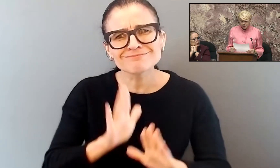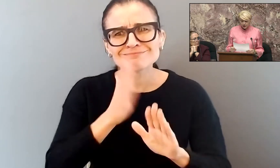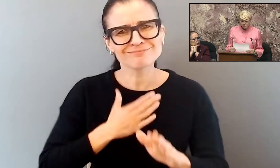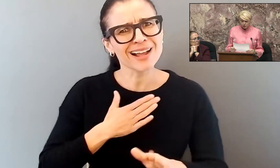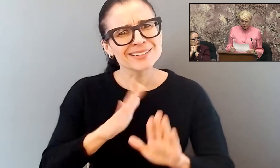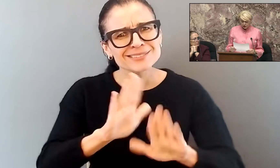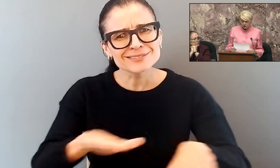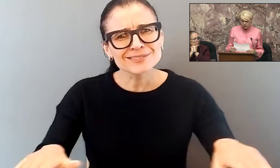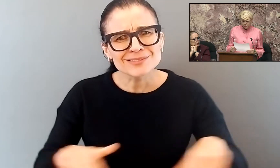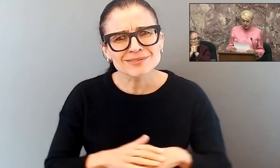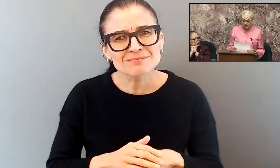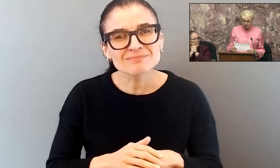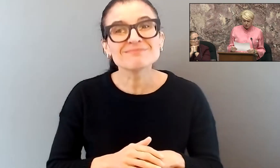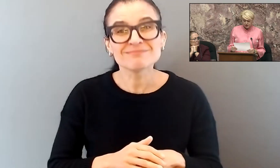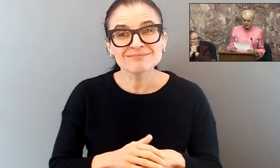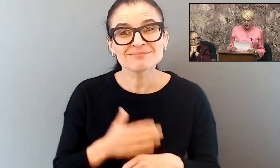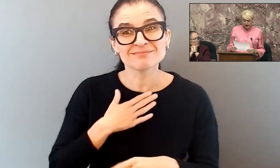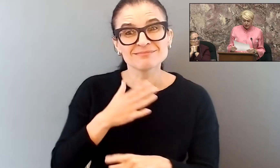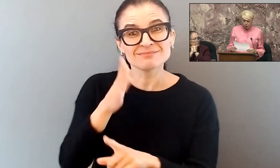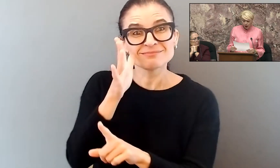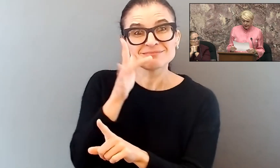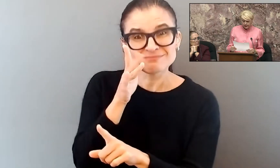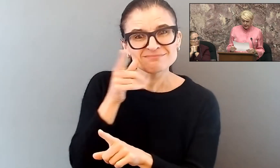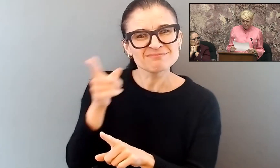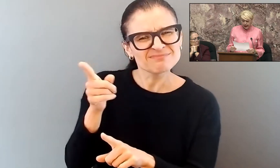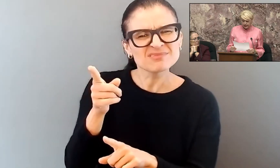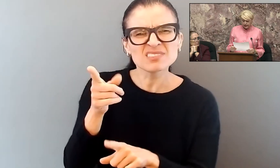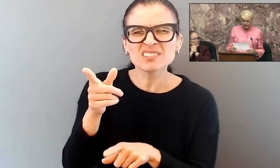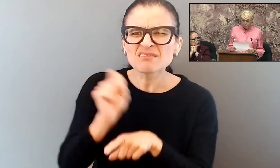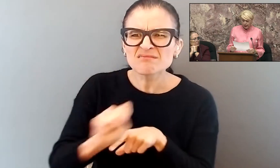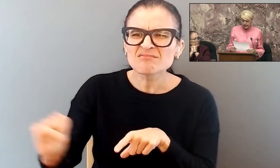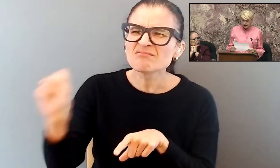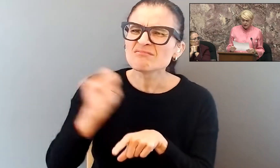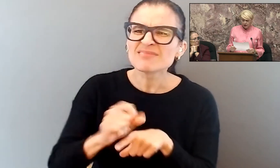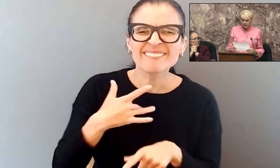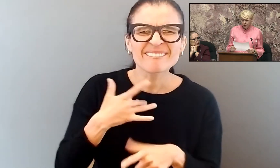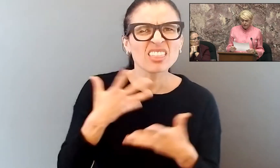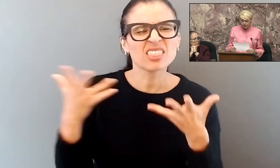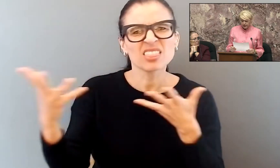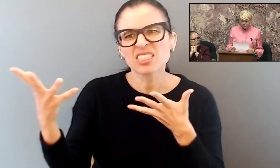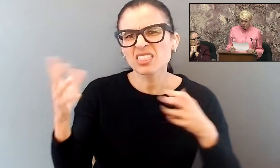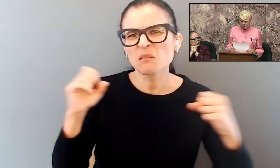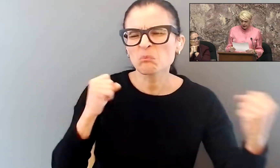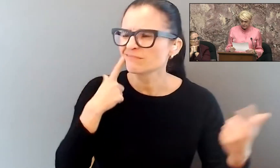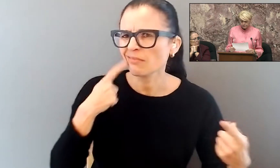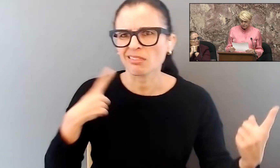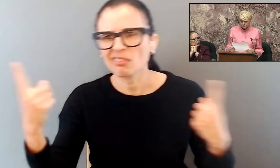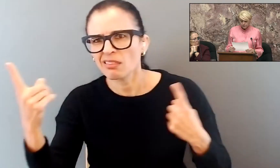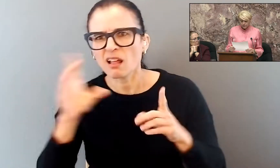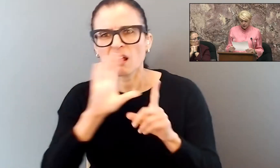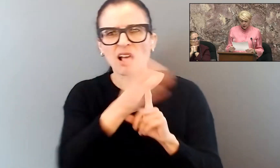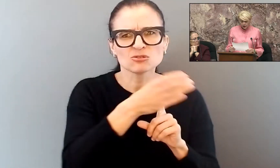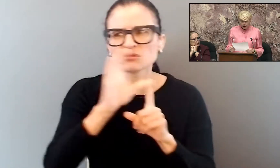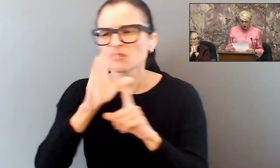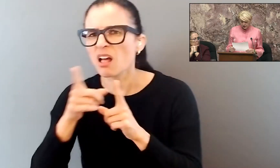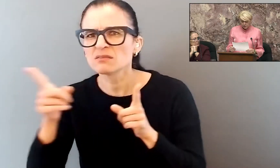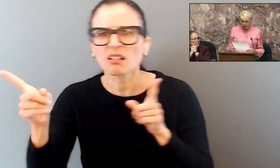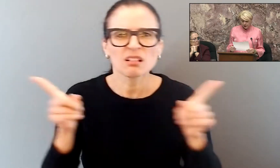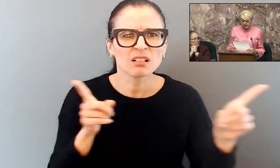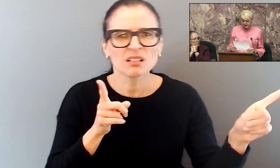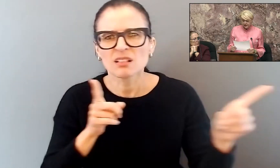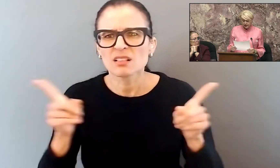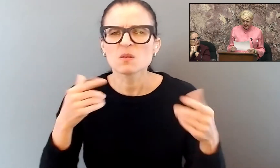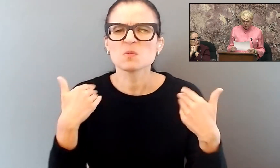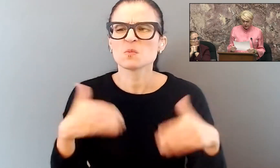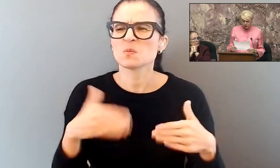drained, stretched between cultures, and quietly battling the weight of not fully belonging. The hardest